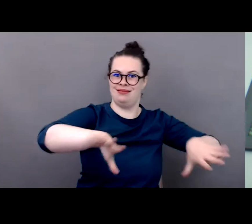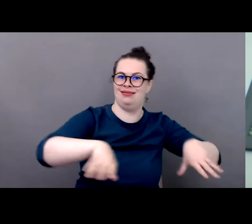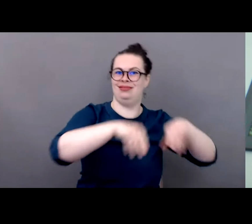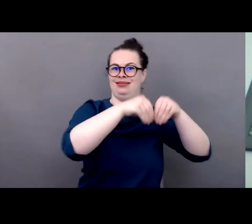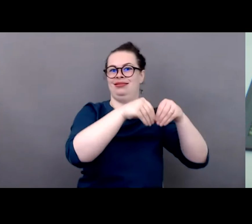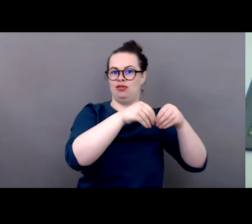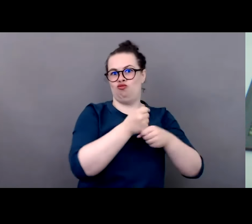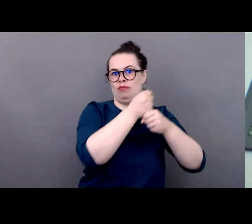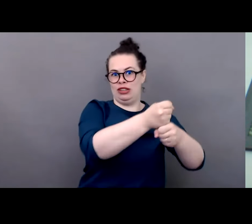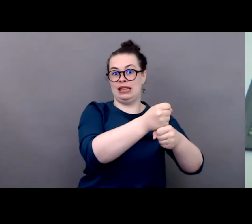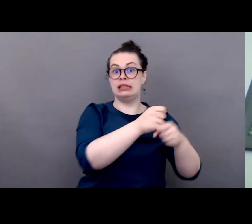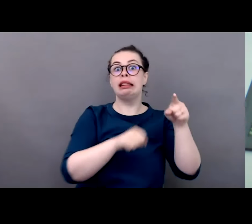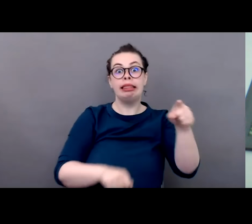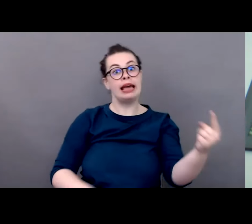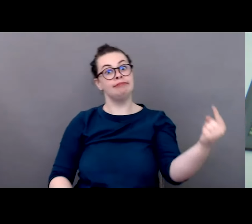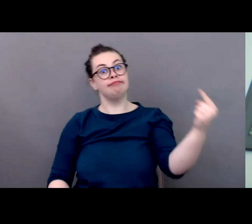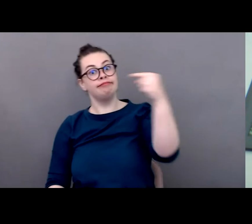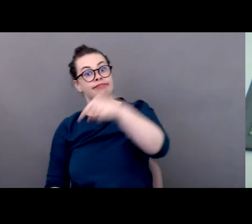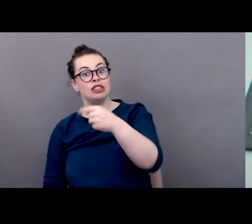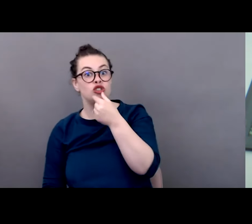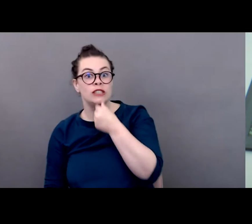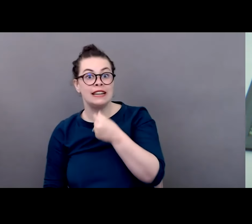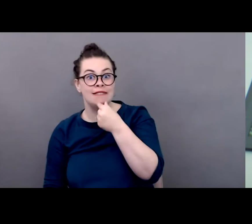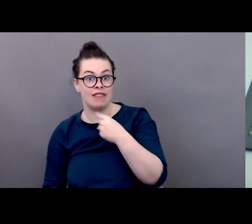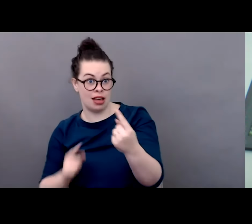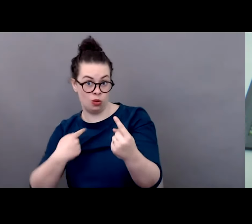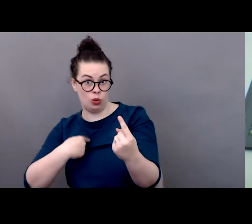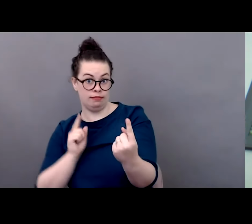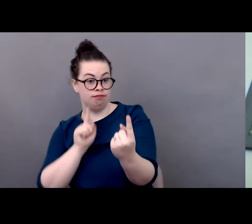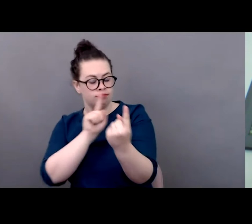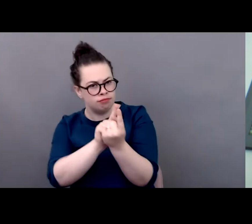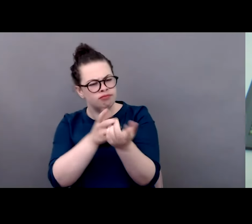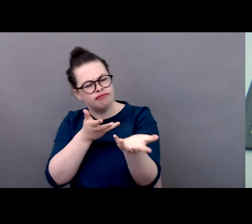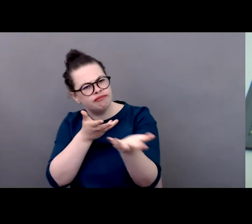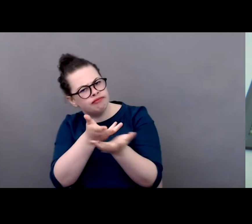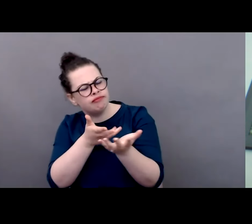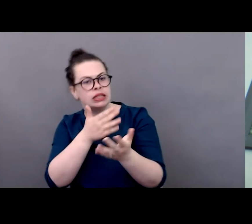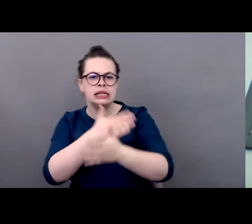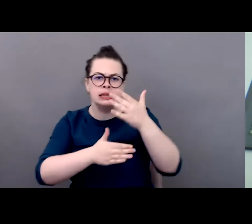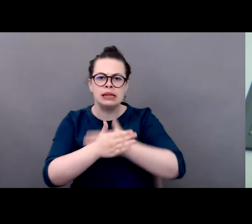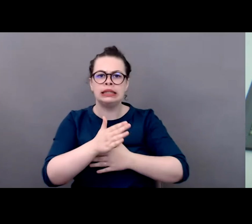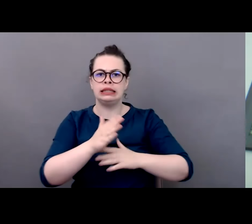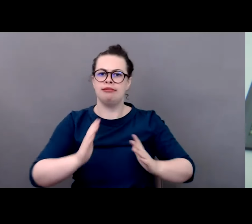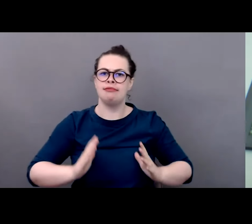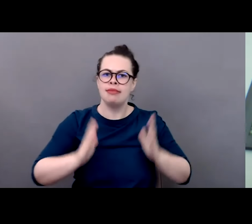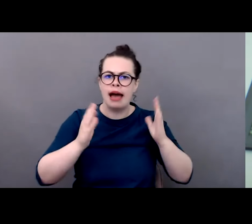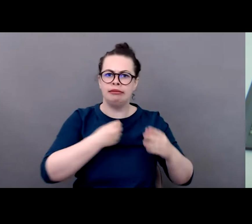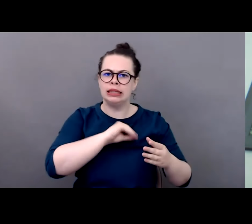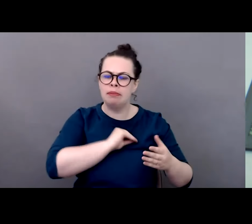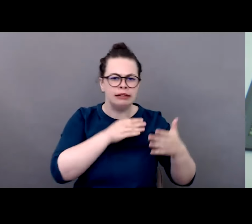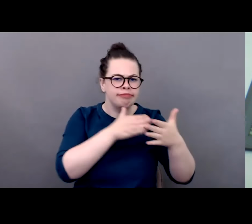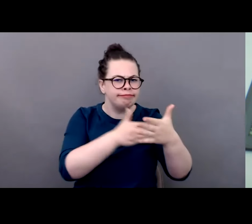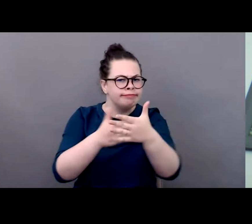we spent a few hours to discuss on the main issues that persons with disabilities face in Spain. Even more,